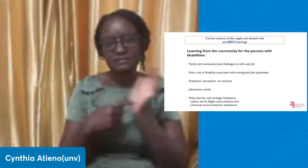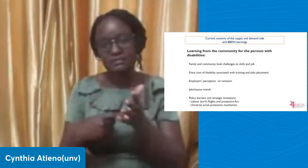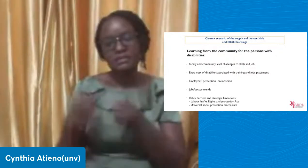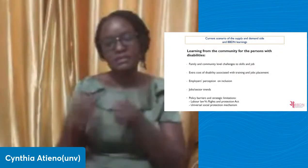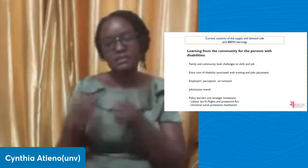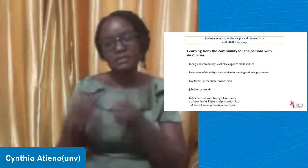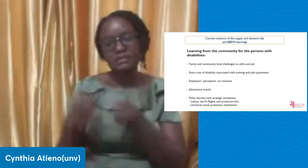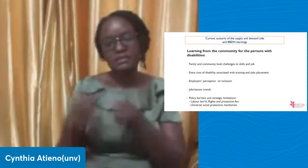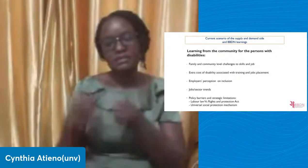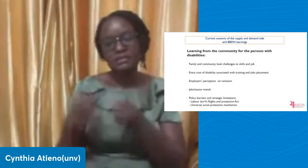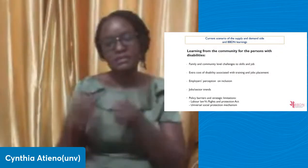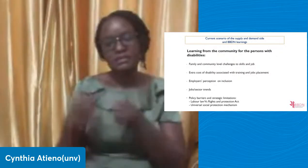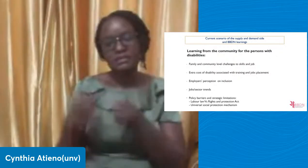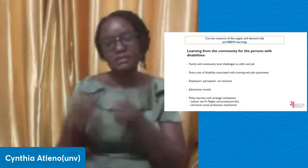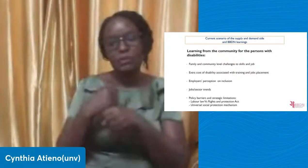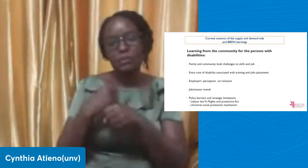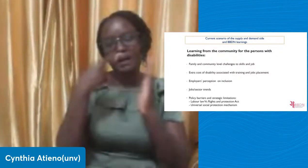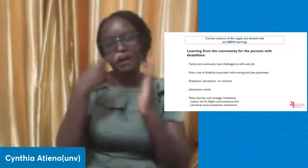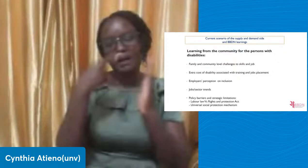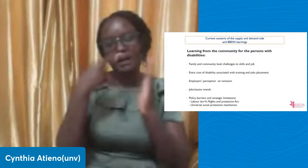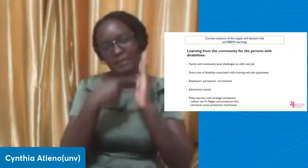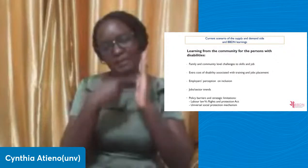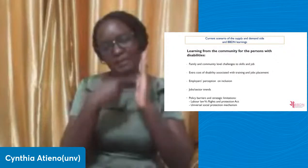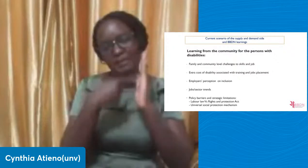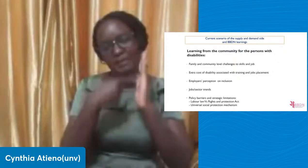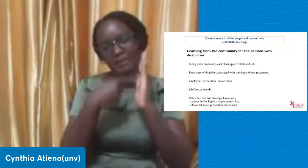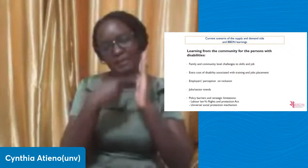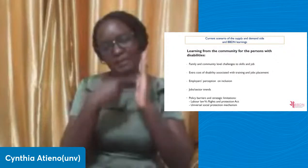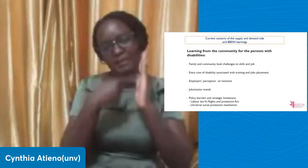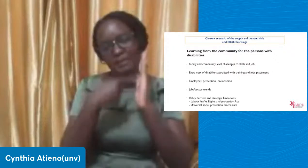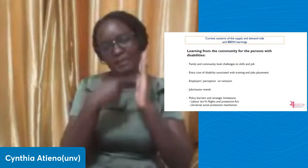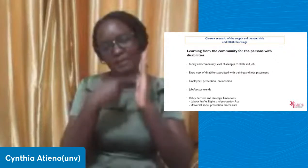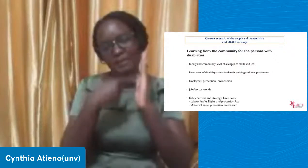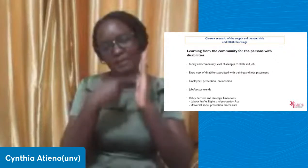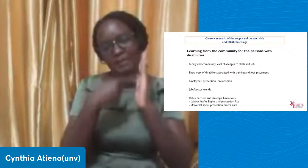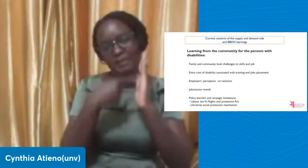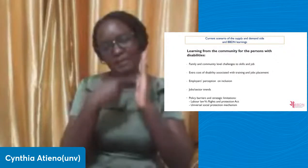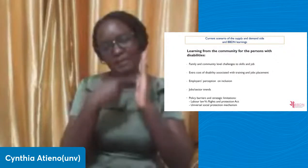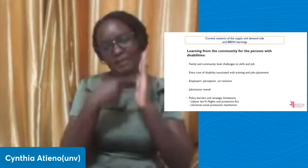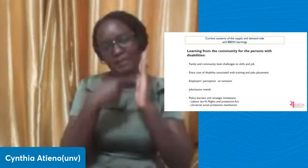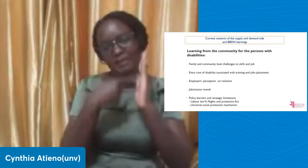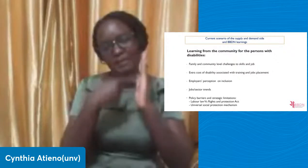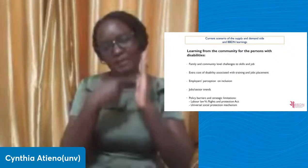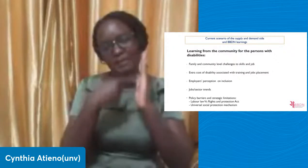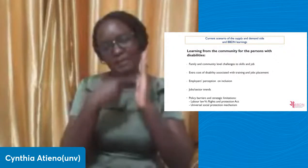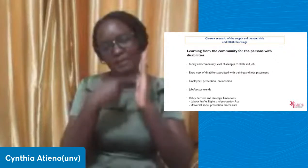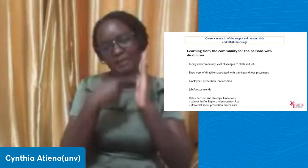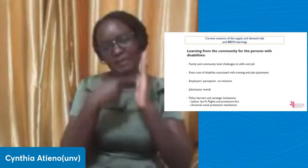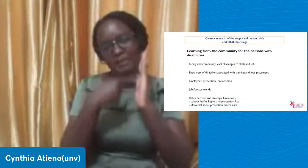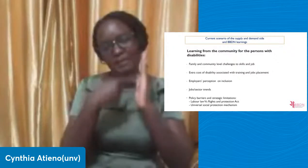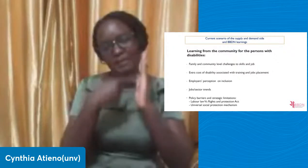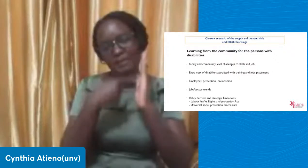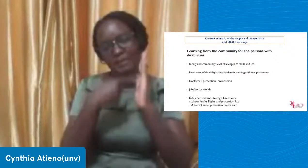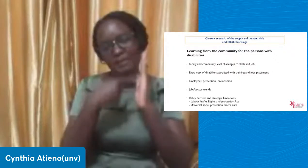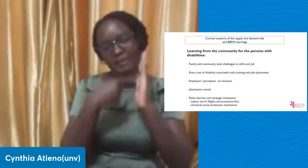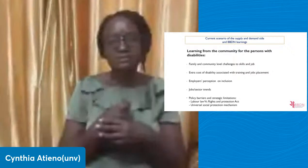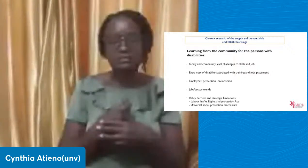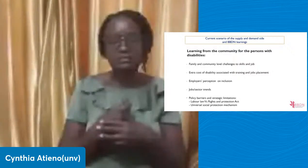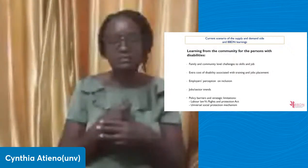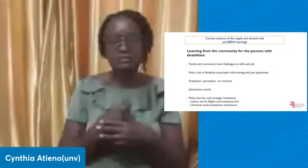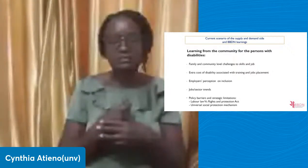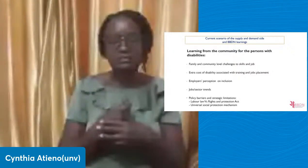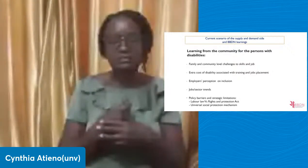lack of universal social protection mechanism, further hinders our progress in inclusion and diversity